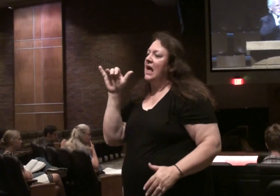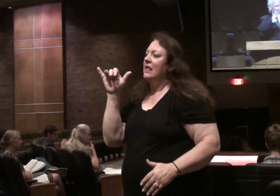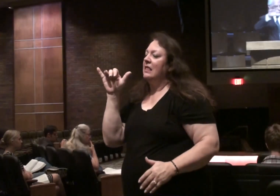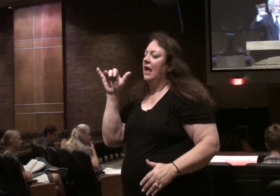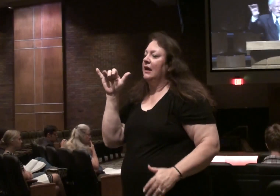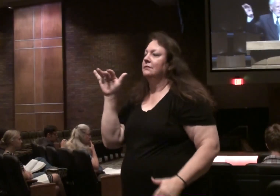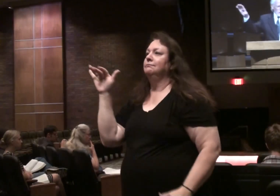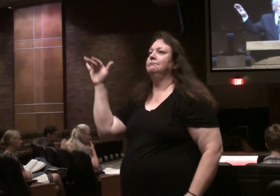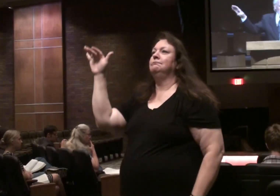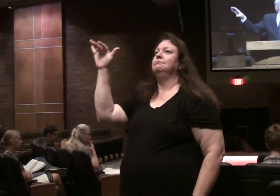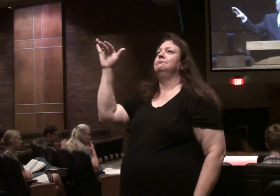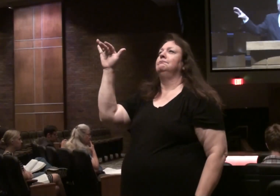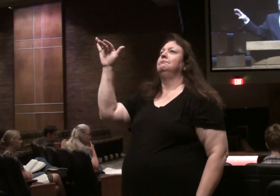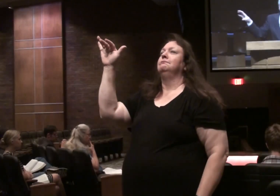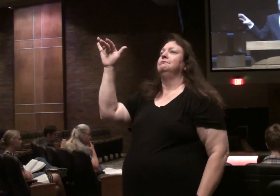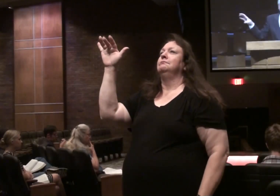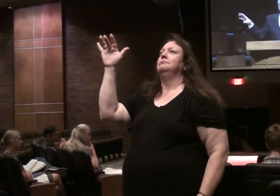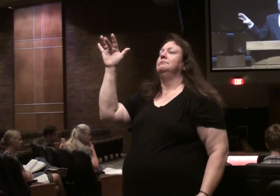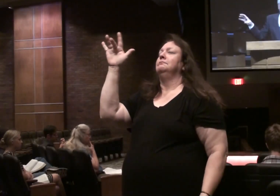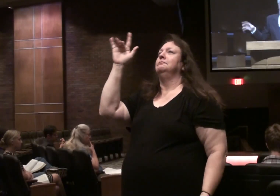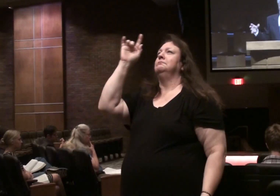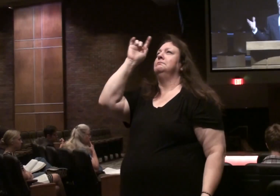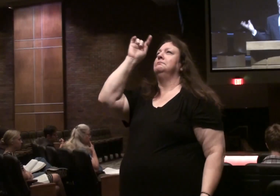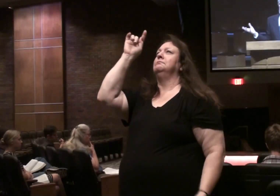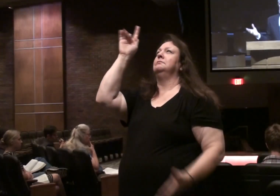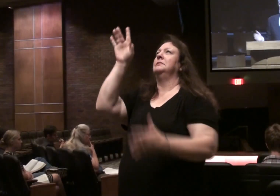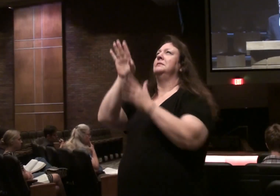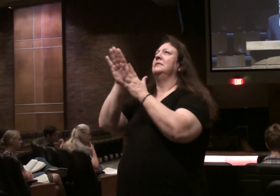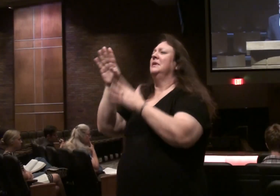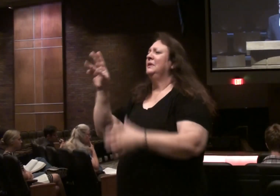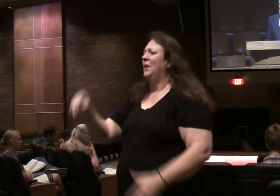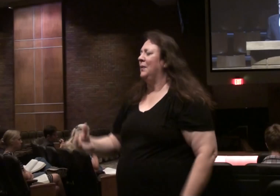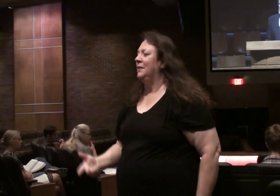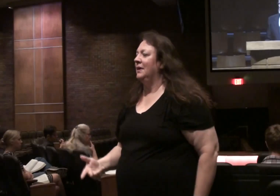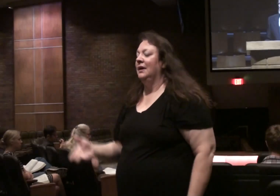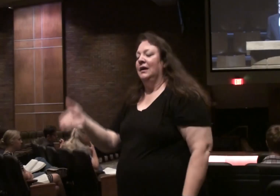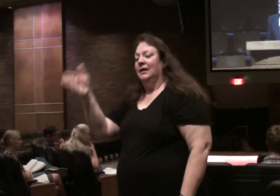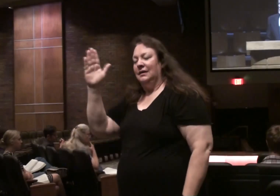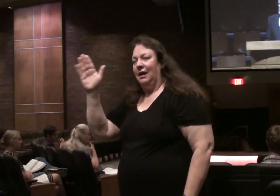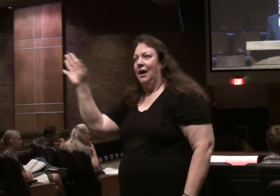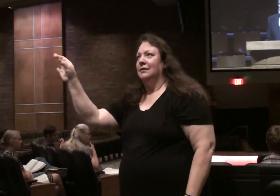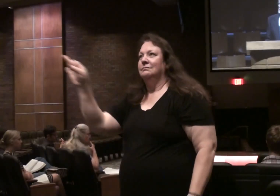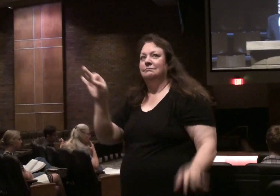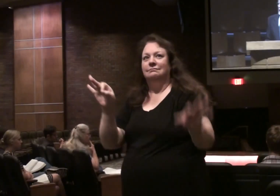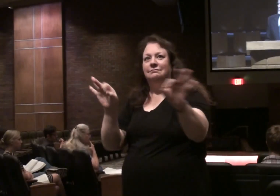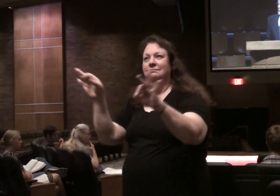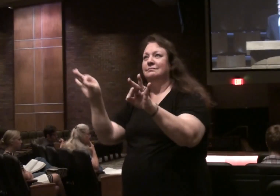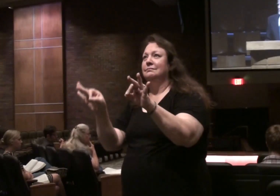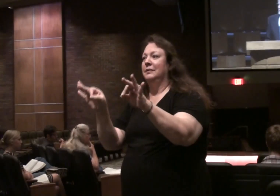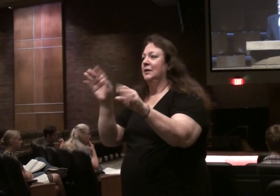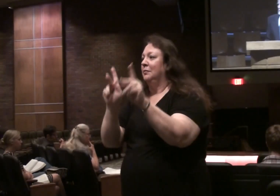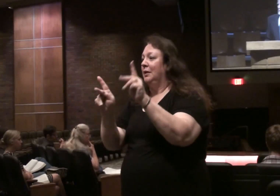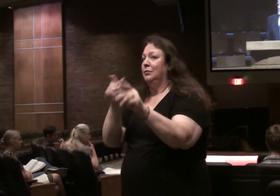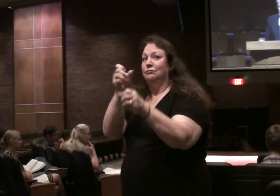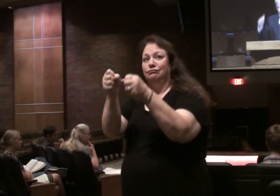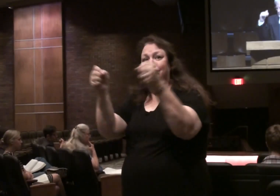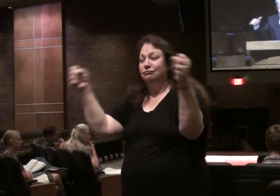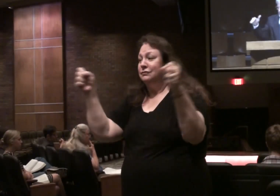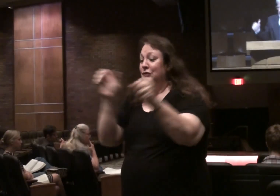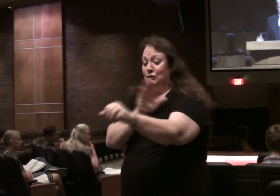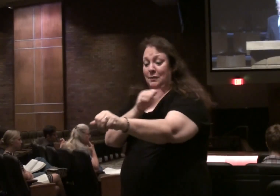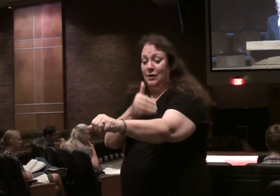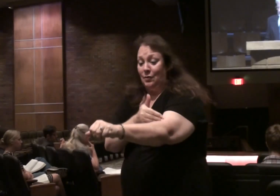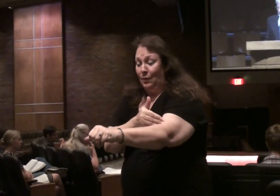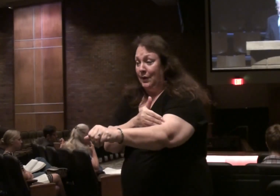out here with some great theological development. Very simply, God has appointed authorities throughout life, throughout